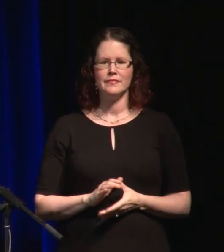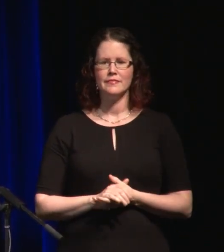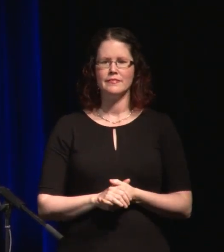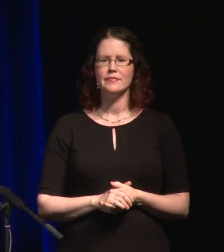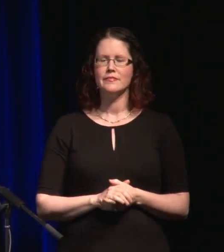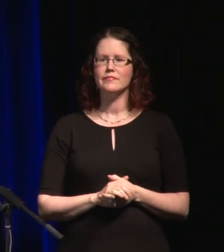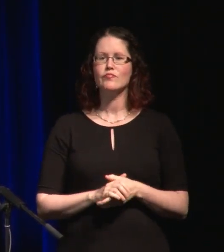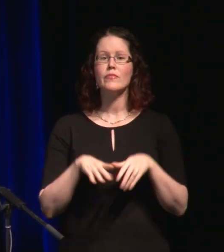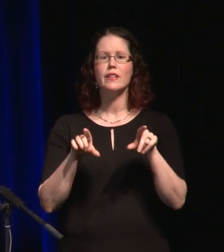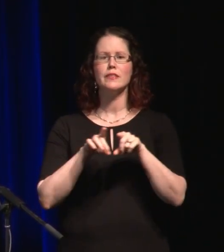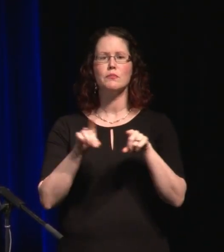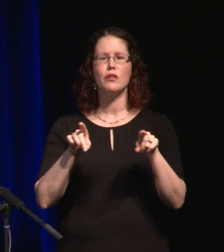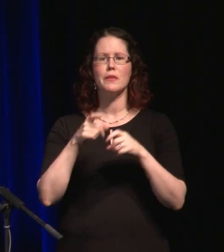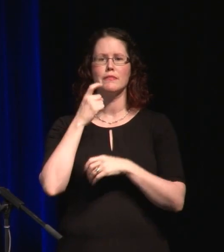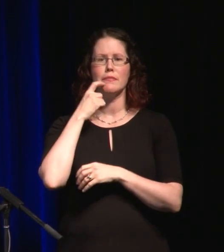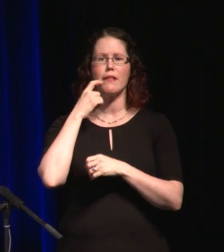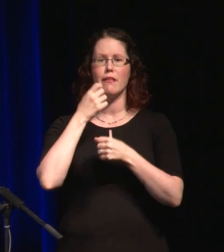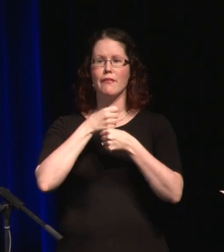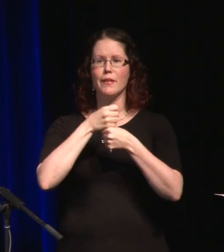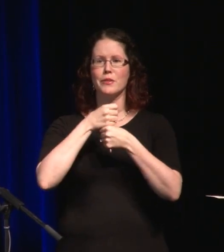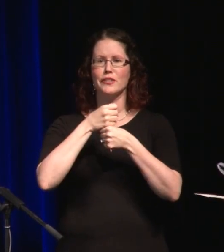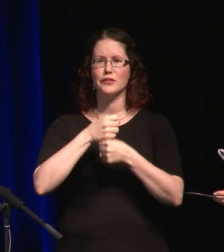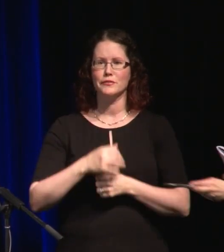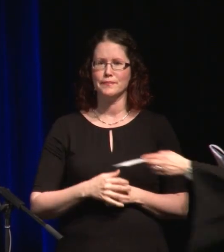For the Diploma in Metal Fabrication,